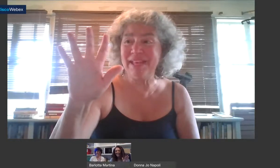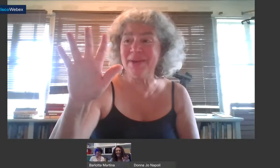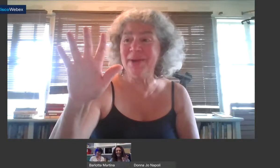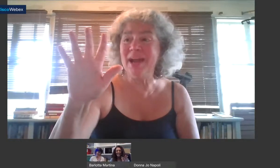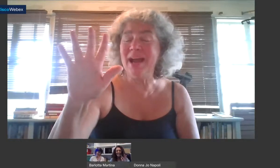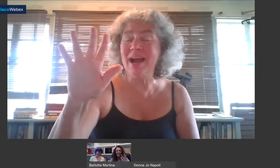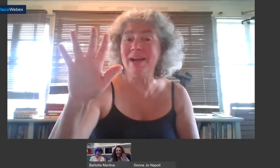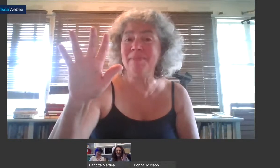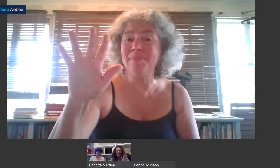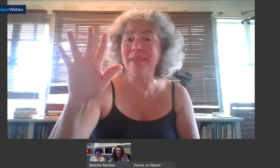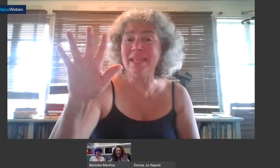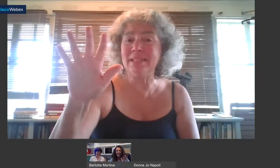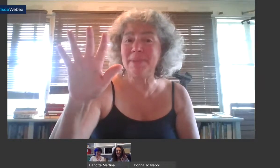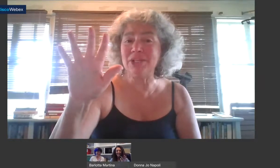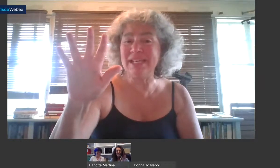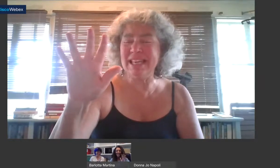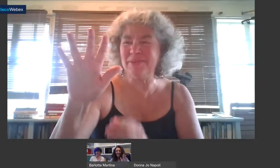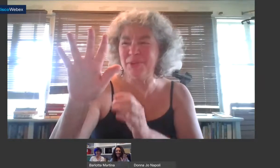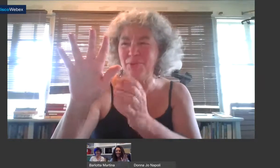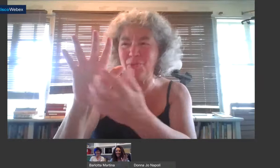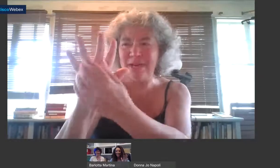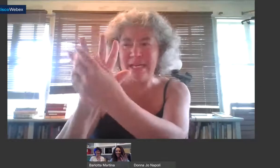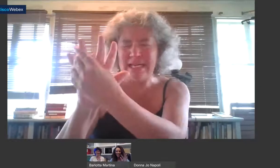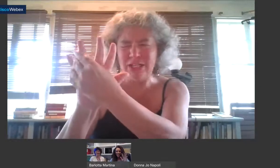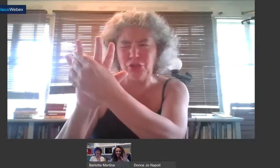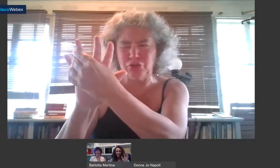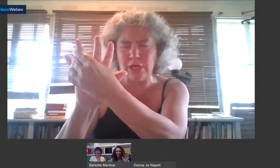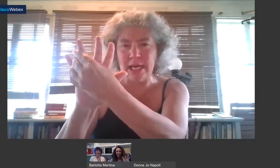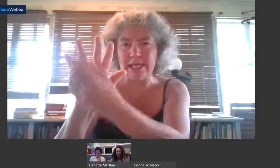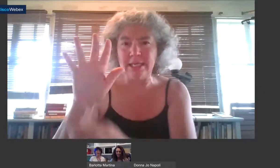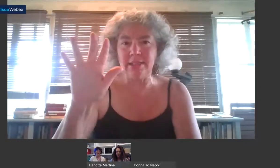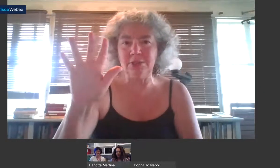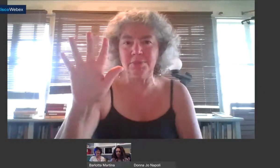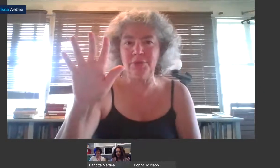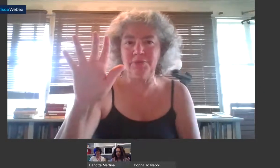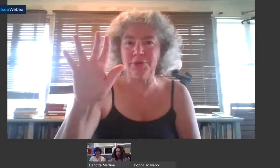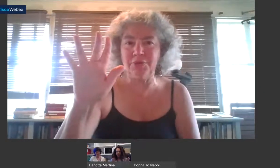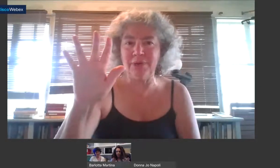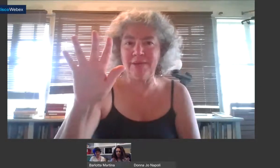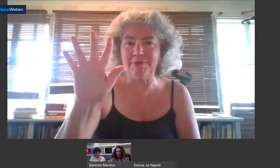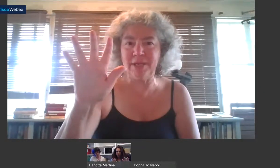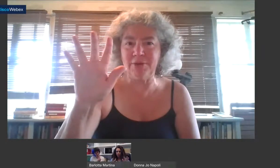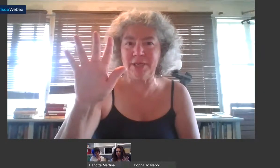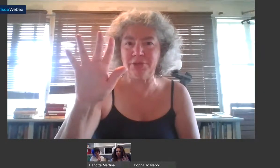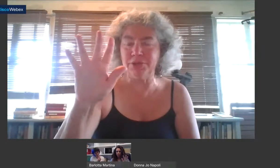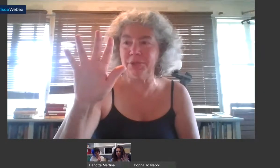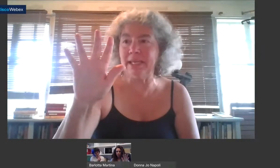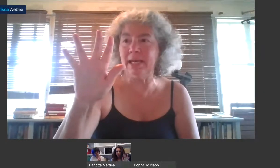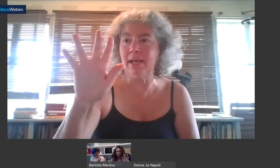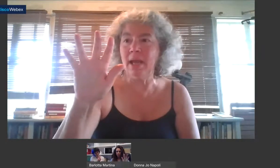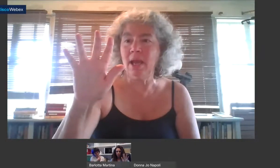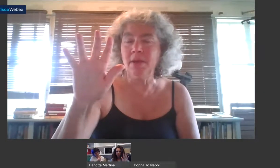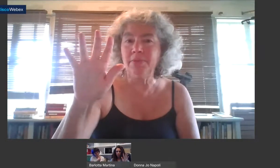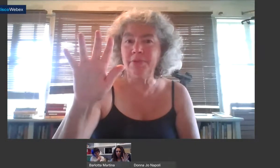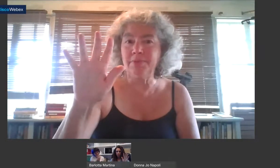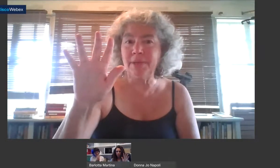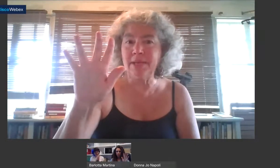finger, especially if you really try not to move your ring finger as you're doing it. The ring